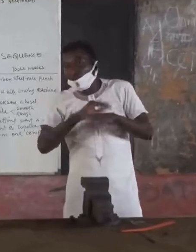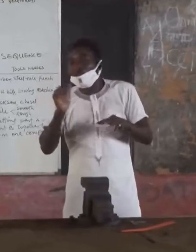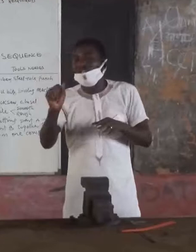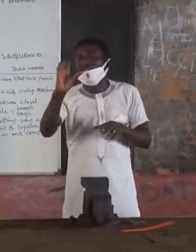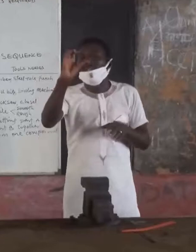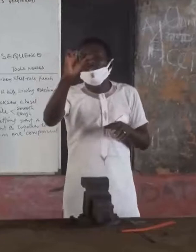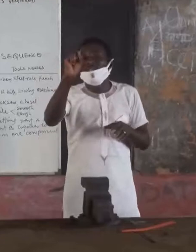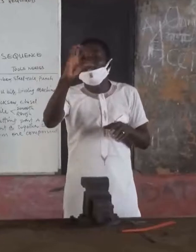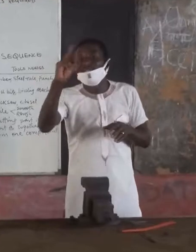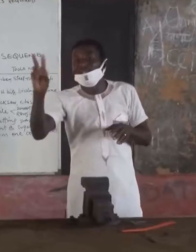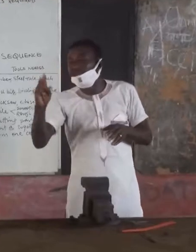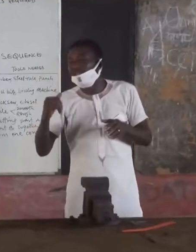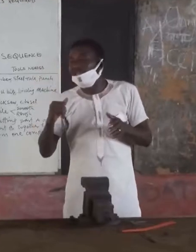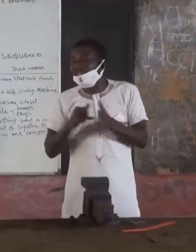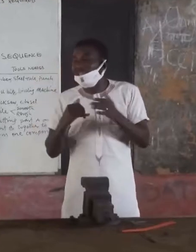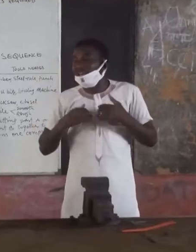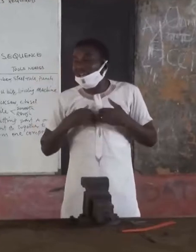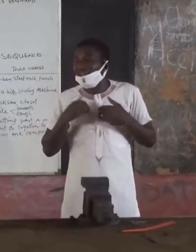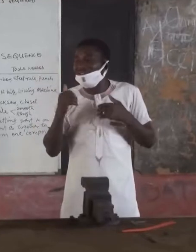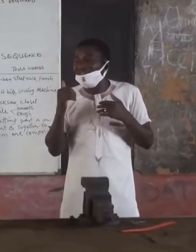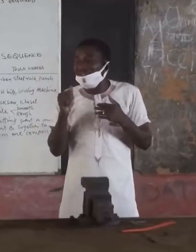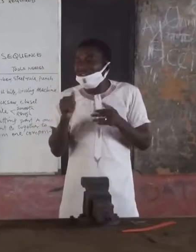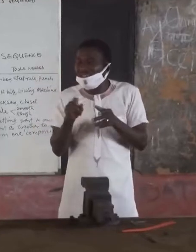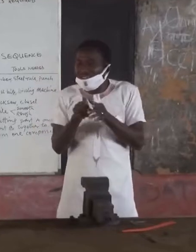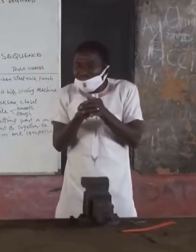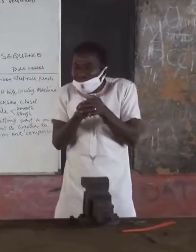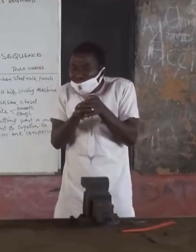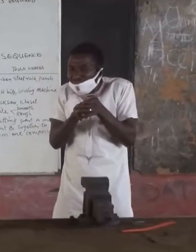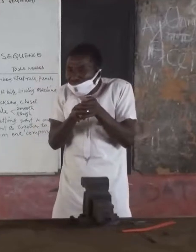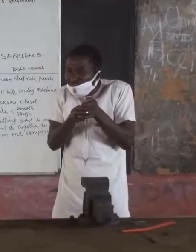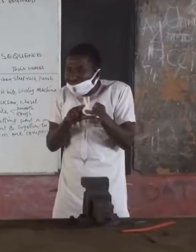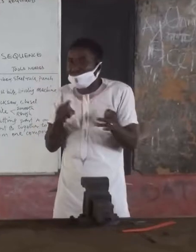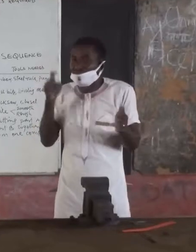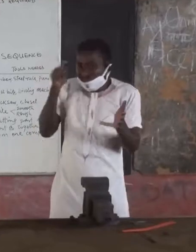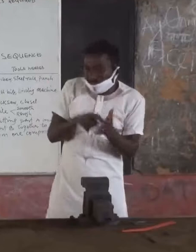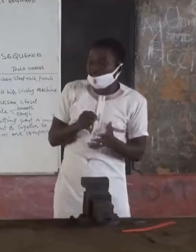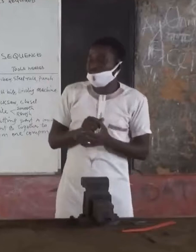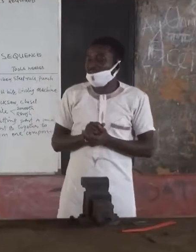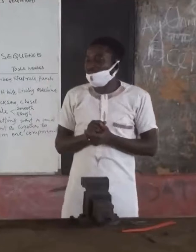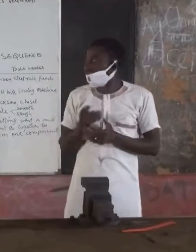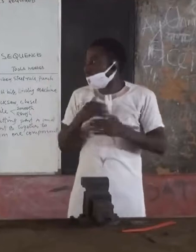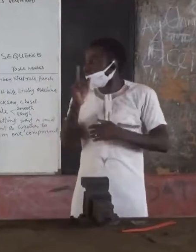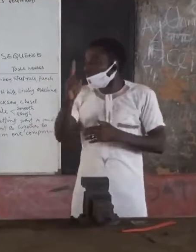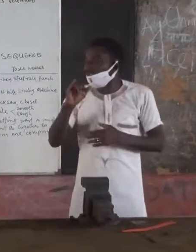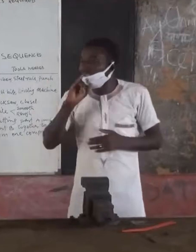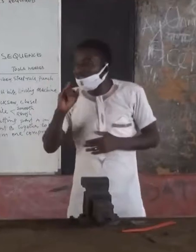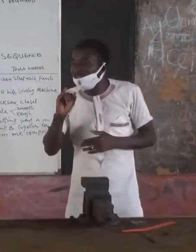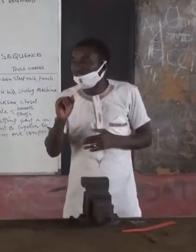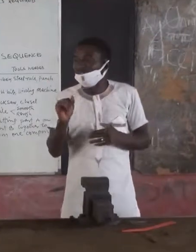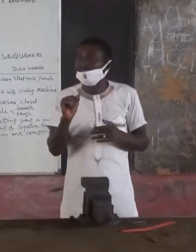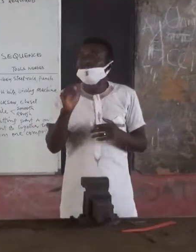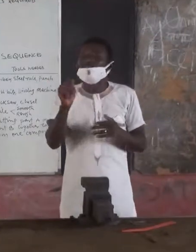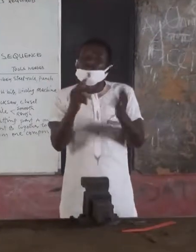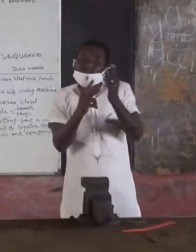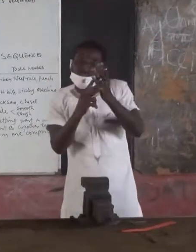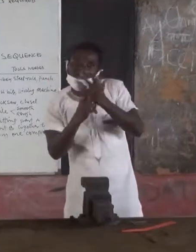It has a null body that will help in gripping it with your simple finger. The next one is a